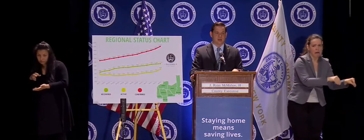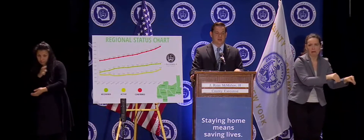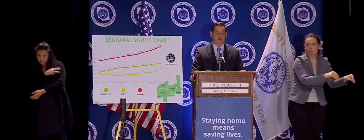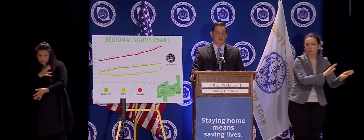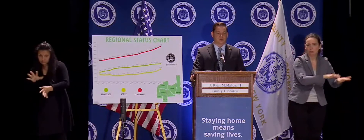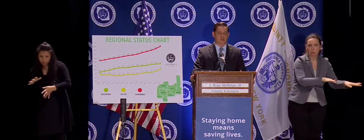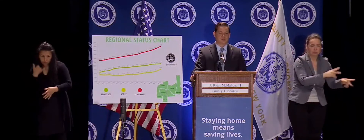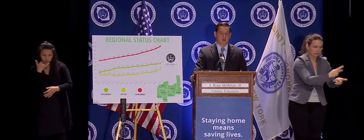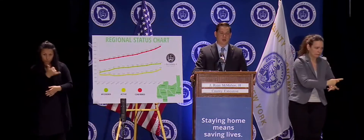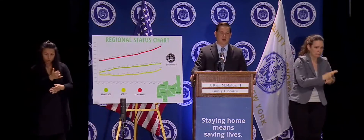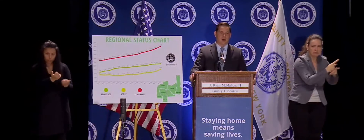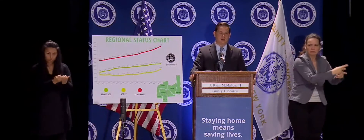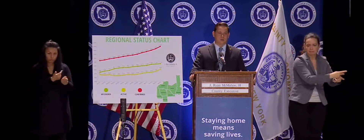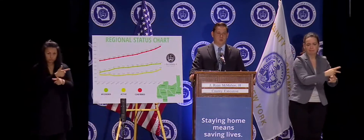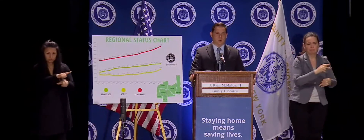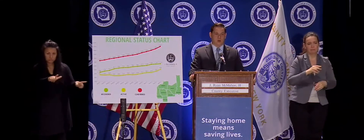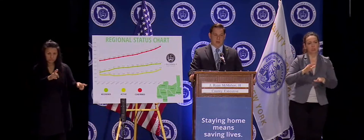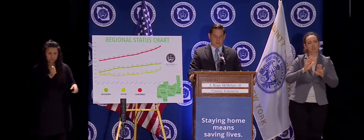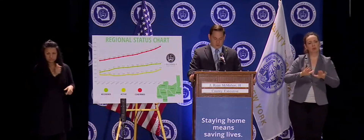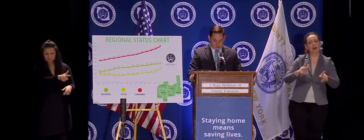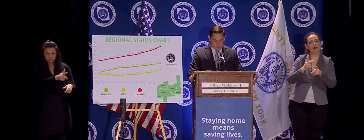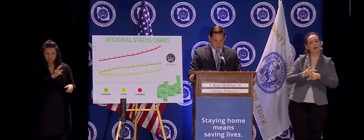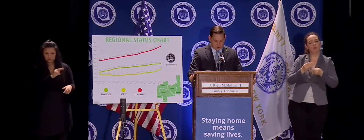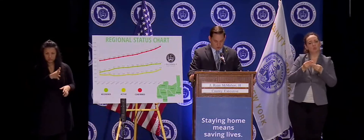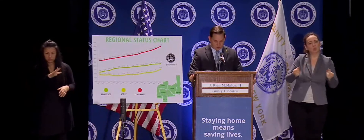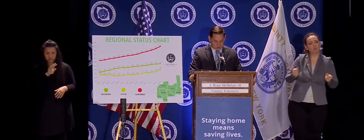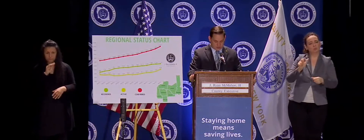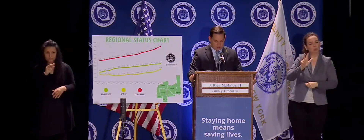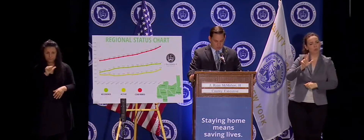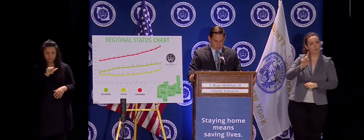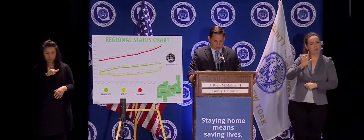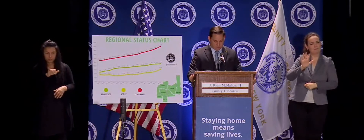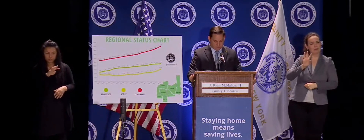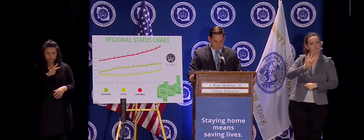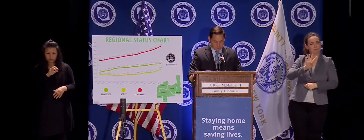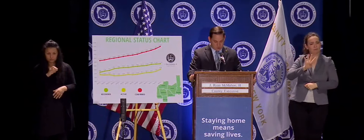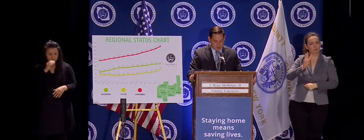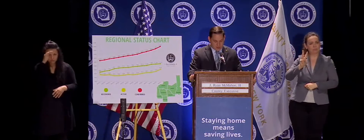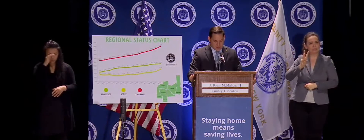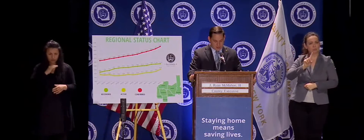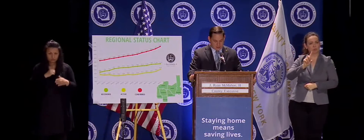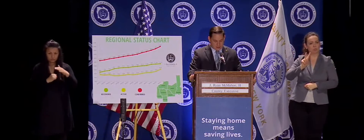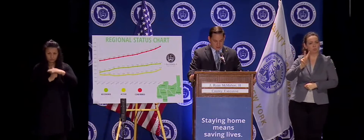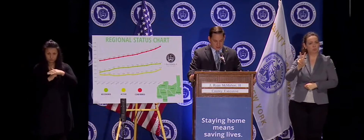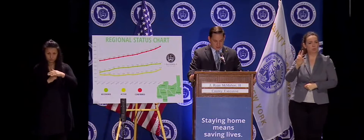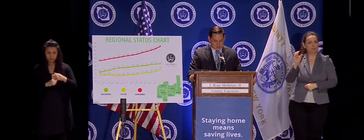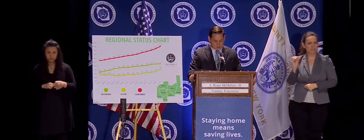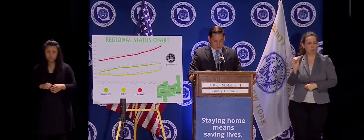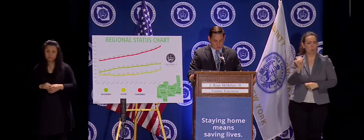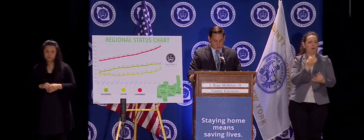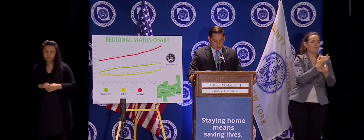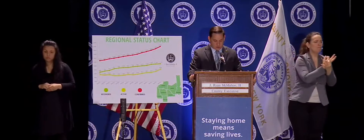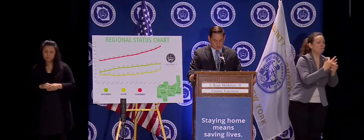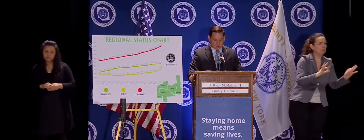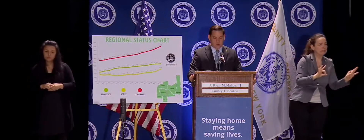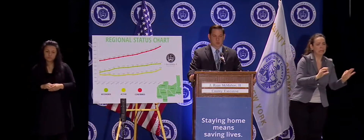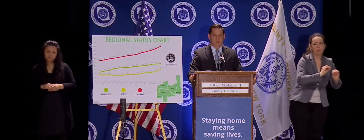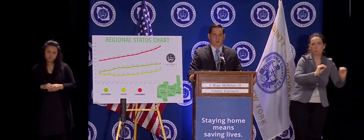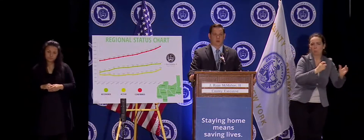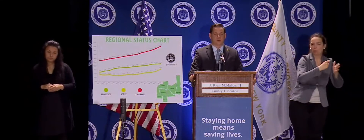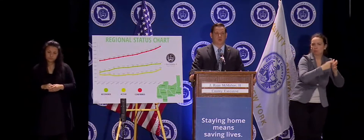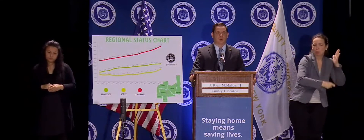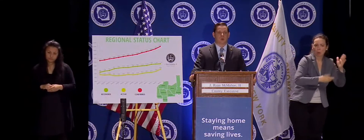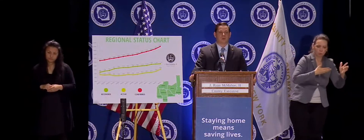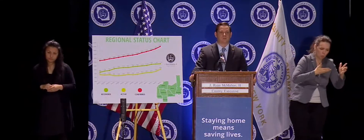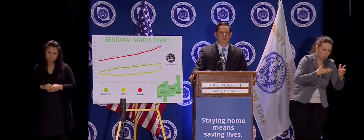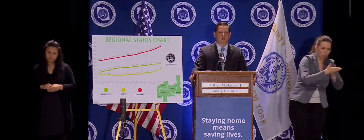contact Childcare Solutions to enter into our daycare program. And social and emotional